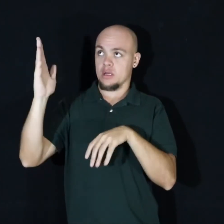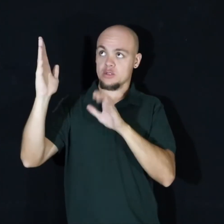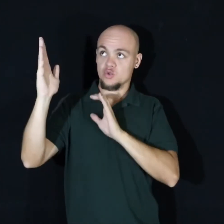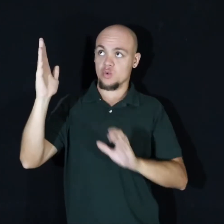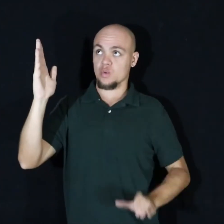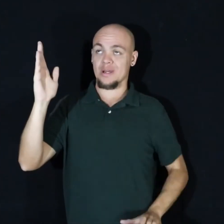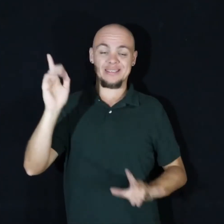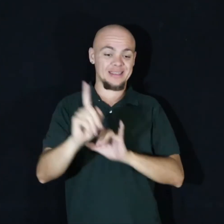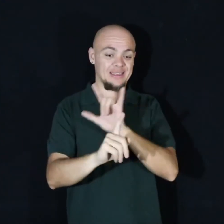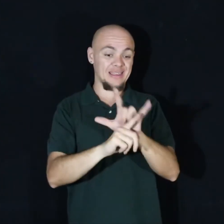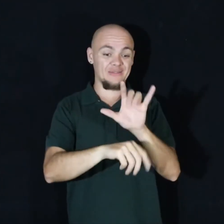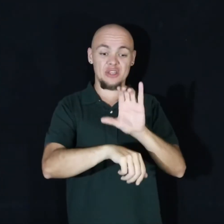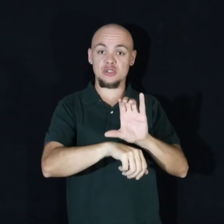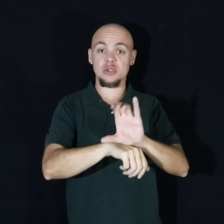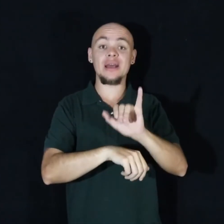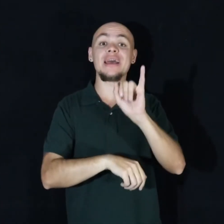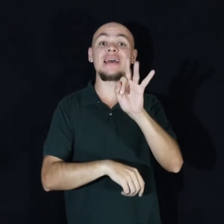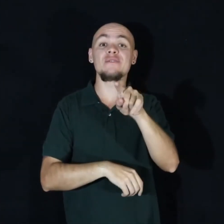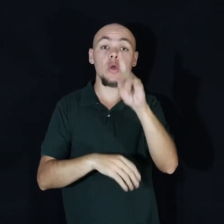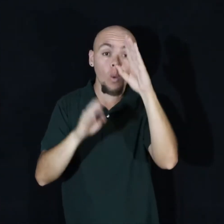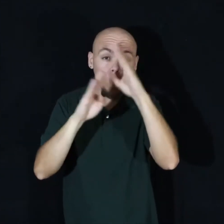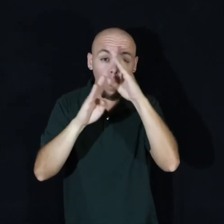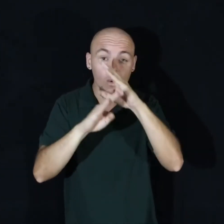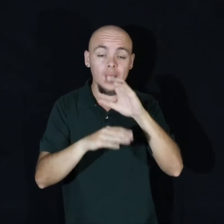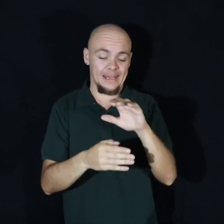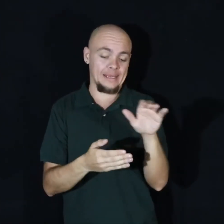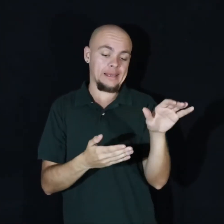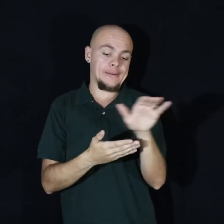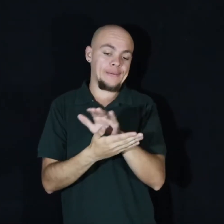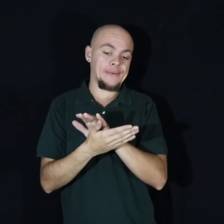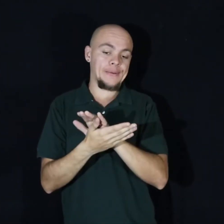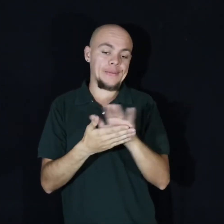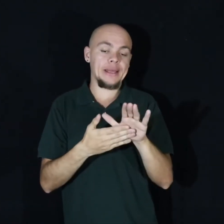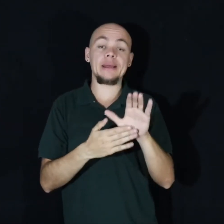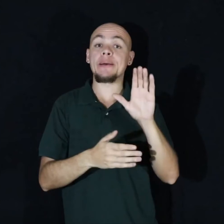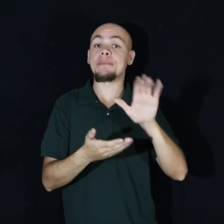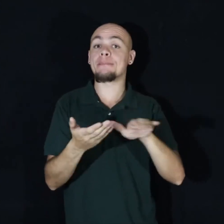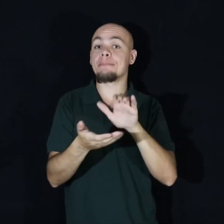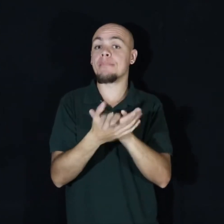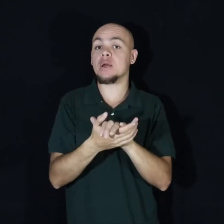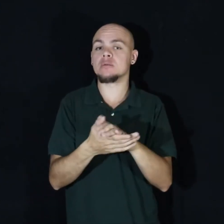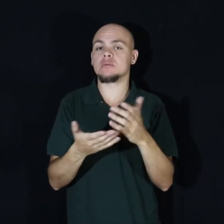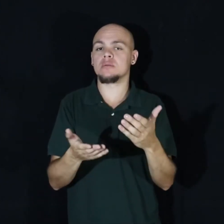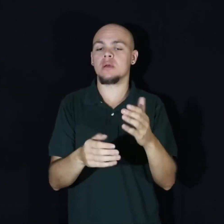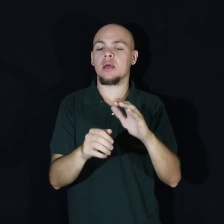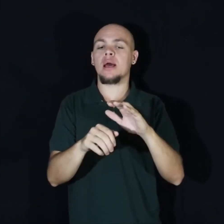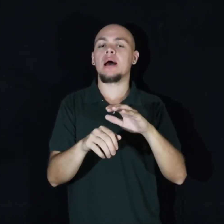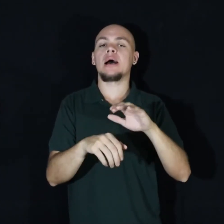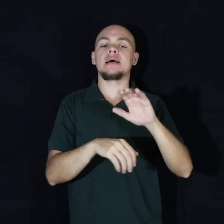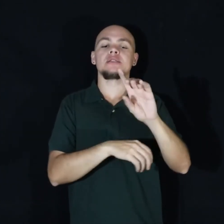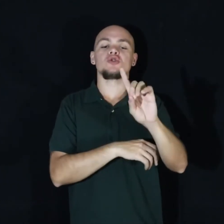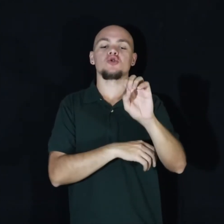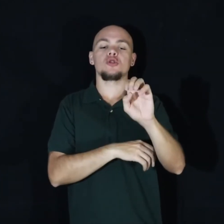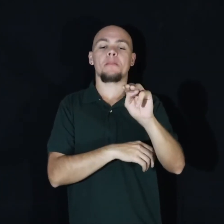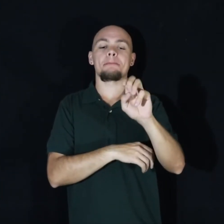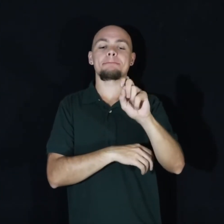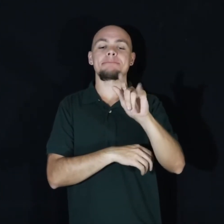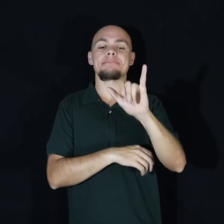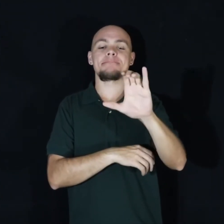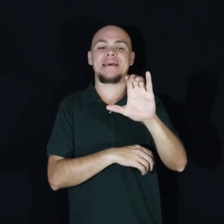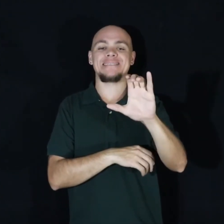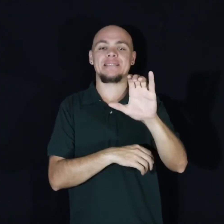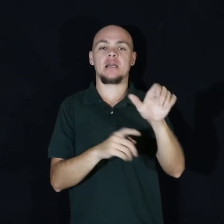church. If you really are so concerned about the sanctity of marriage, why aren't we dealing with